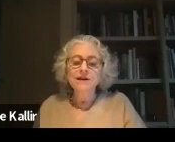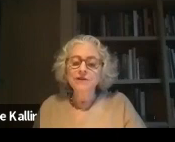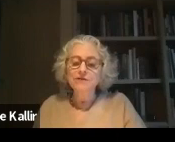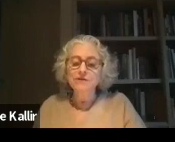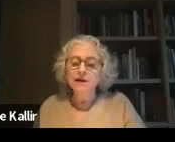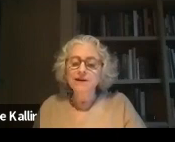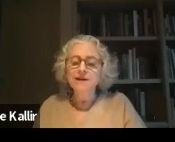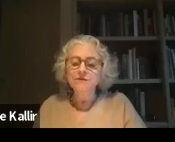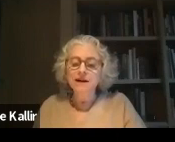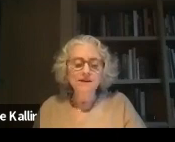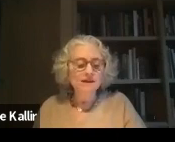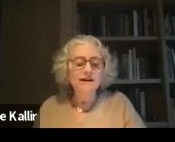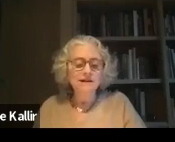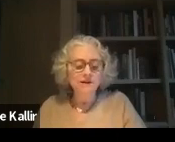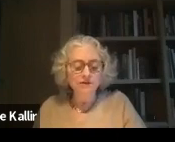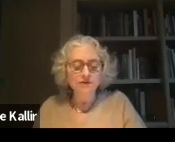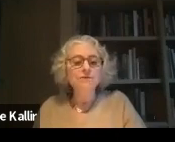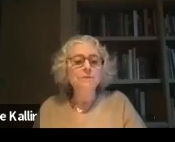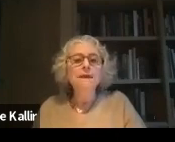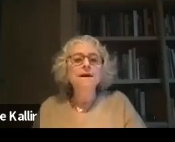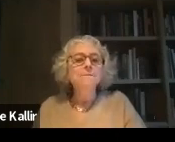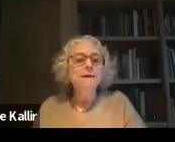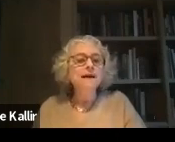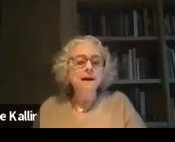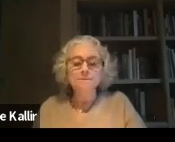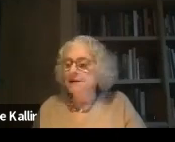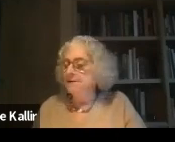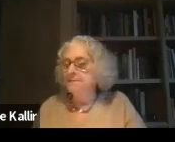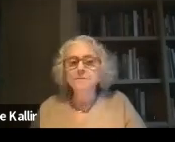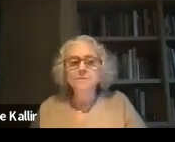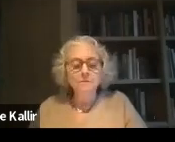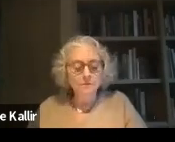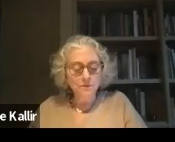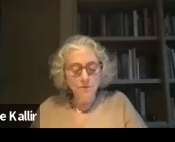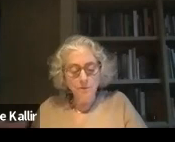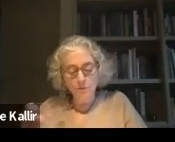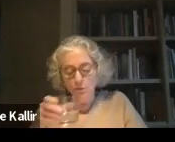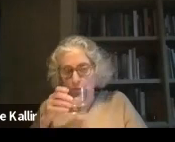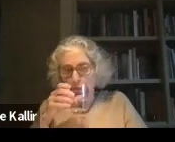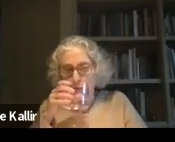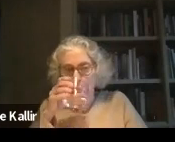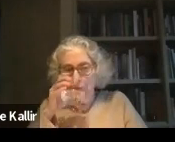learned just the way their trained colleagues do, by copying.